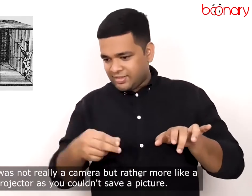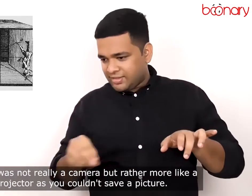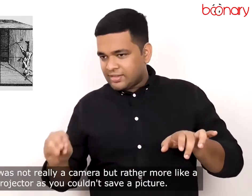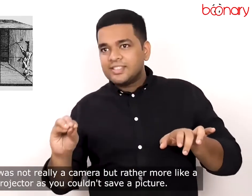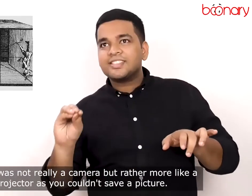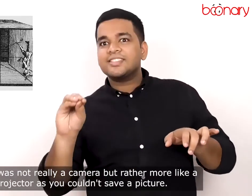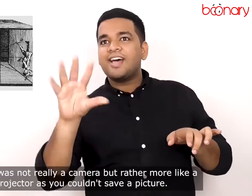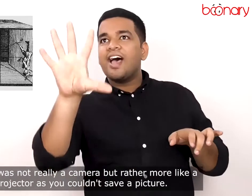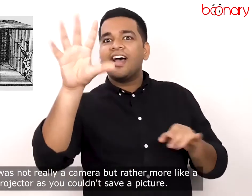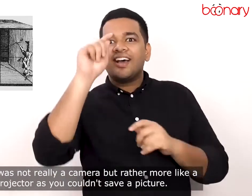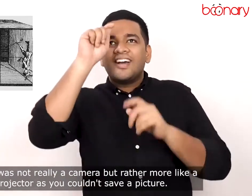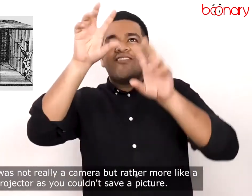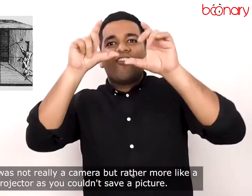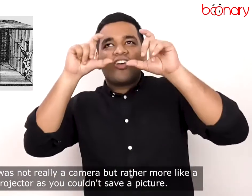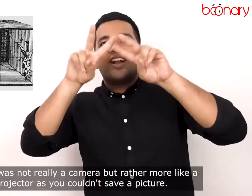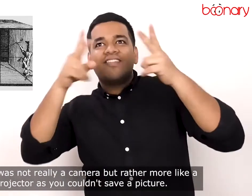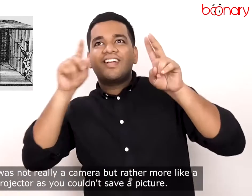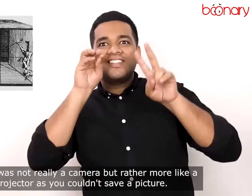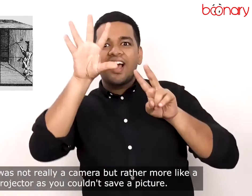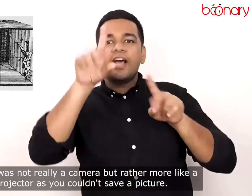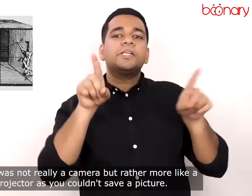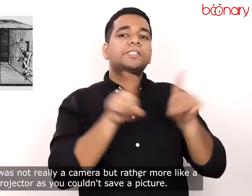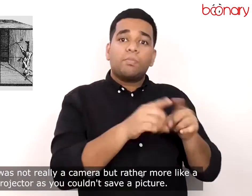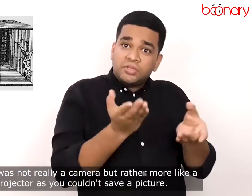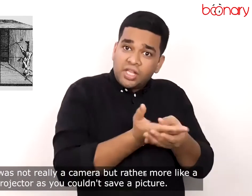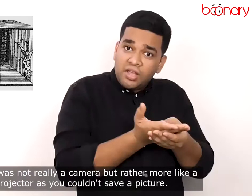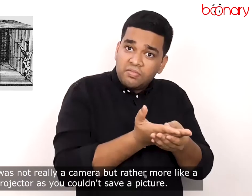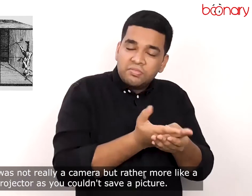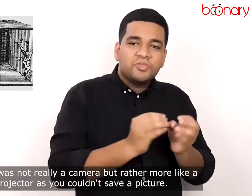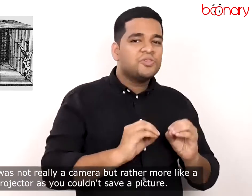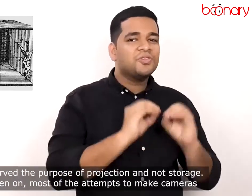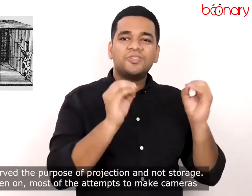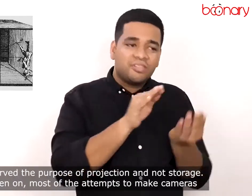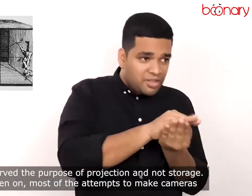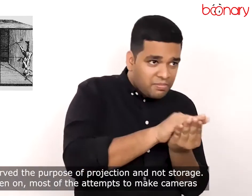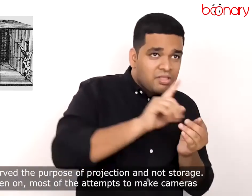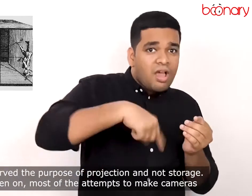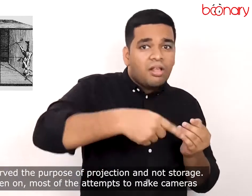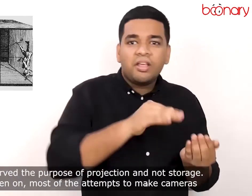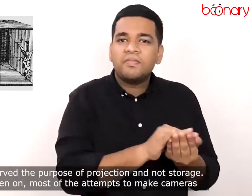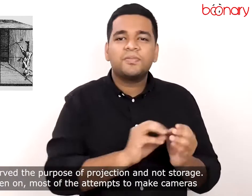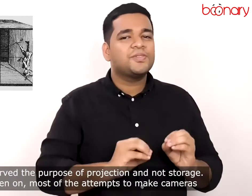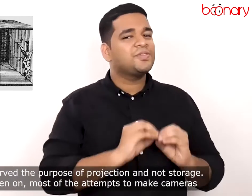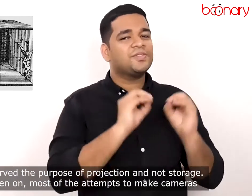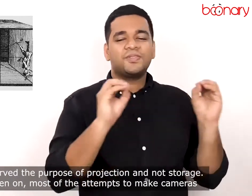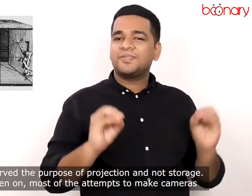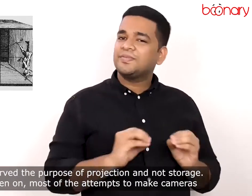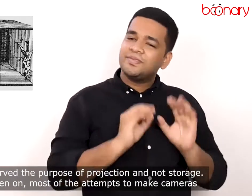a projector. As you couldn't save a picture, it only served the purpose of projection and not